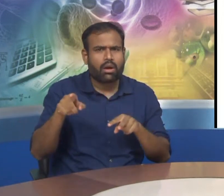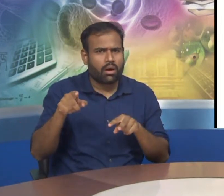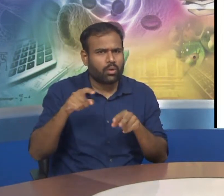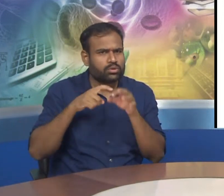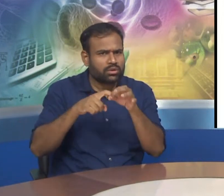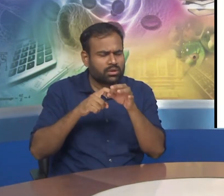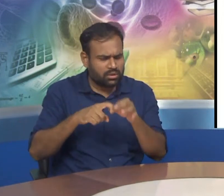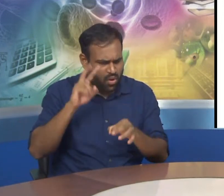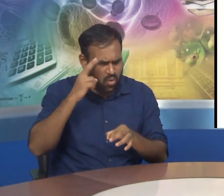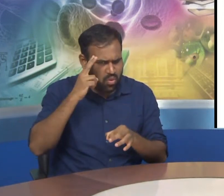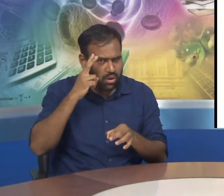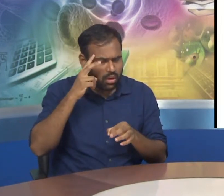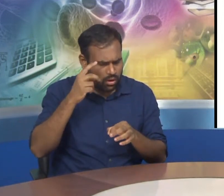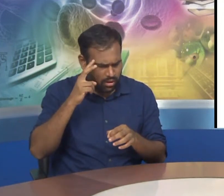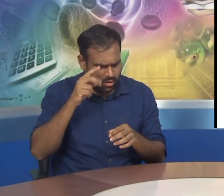Court.